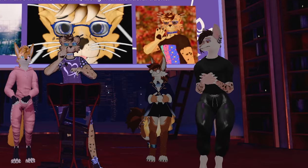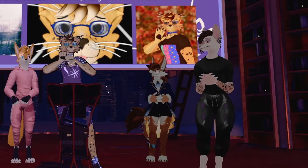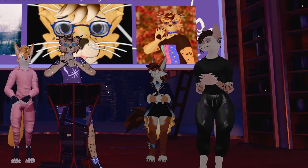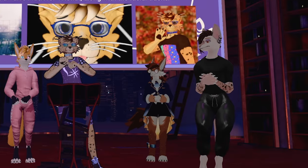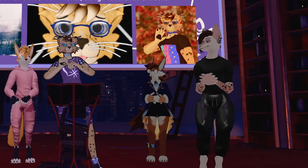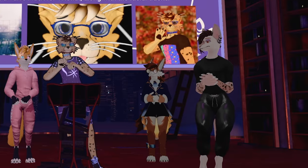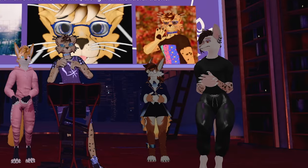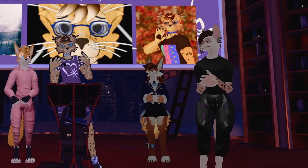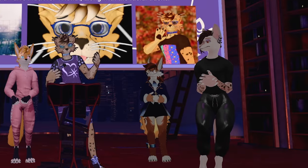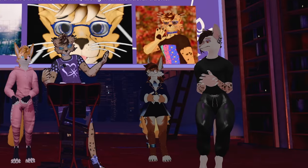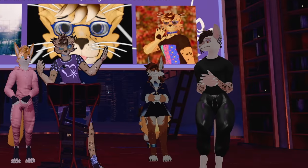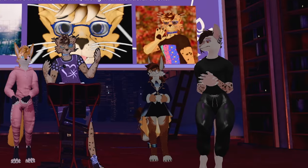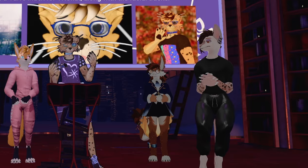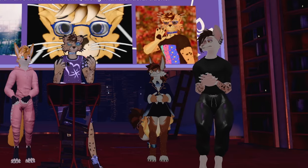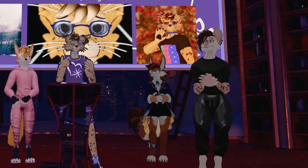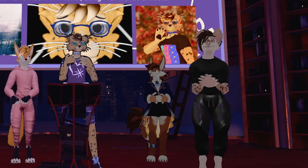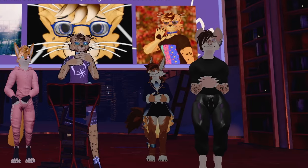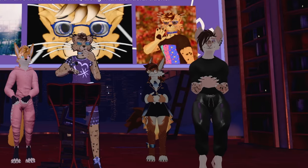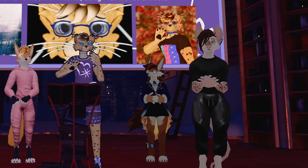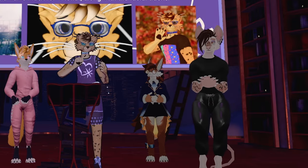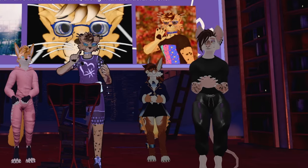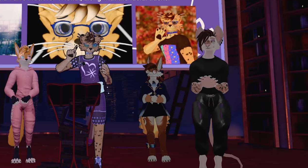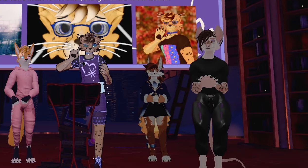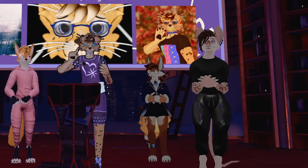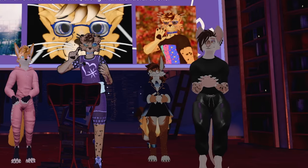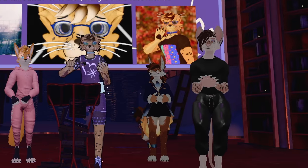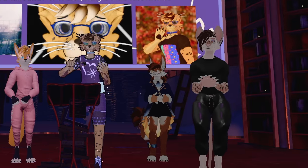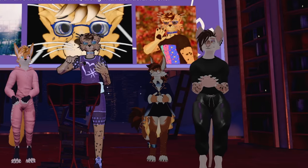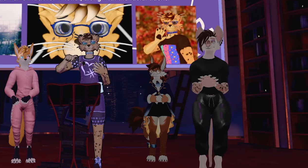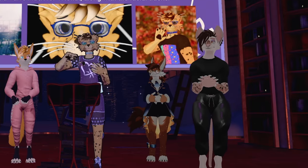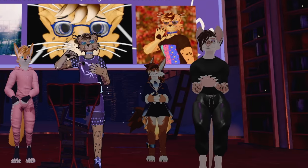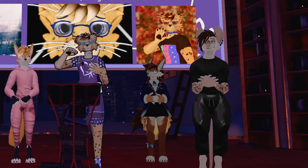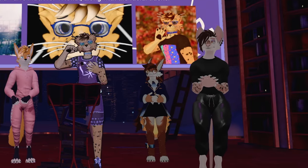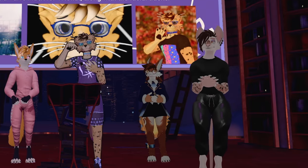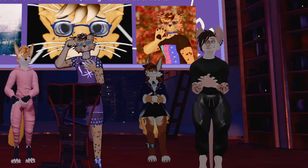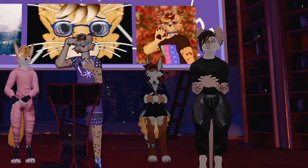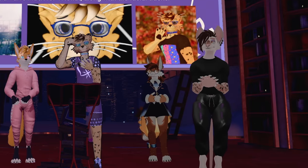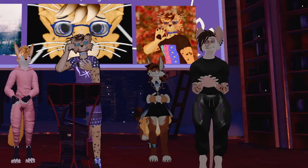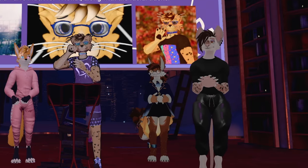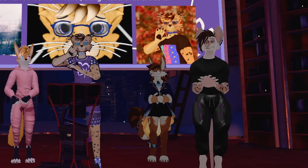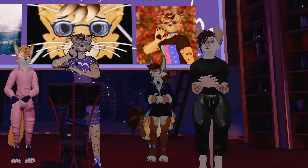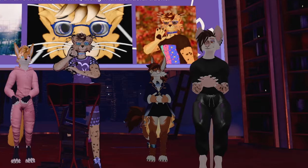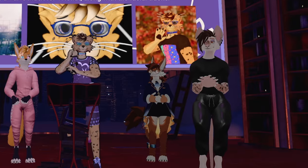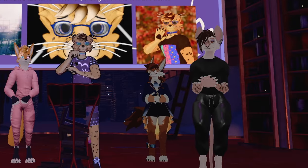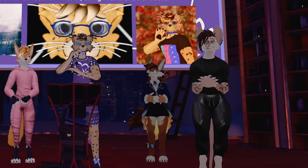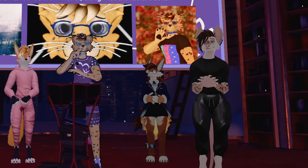So this is Zaid saying, hi everybody, my name's Zaid. I was born deaf.